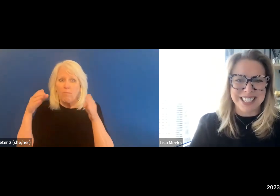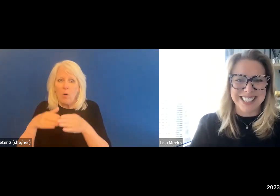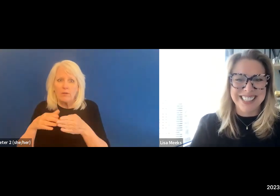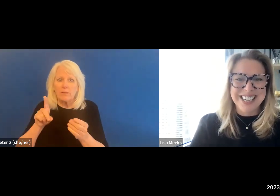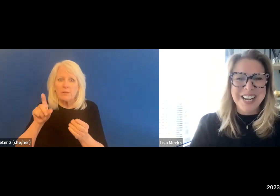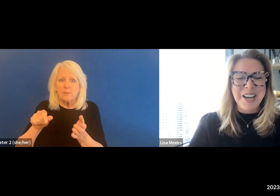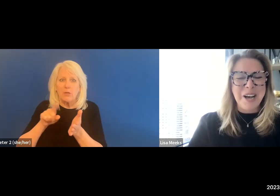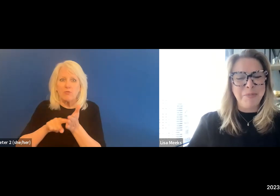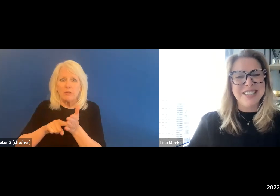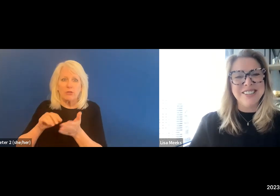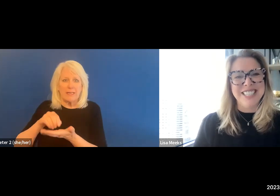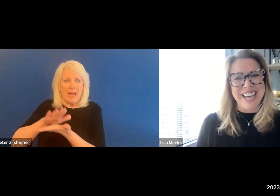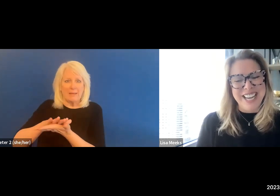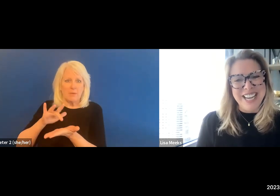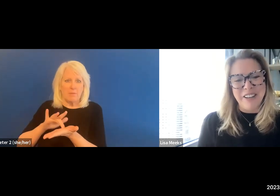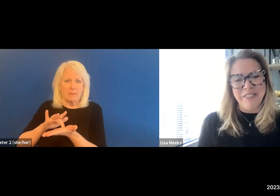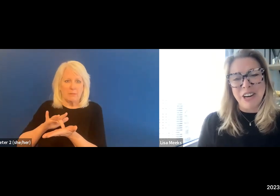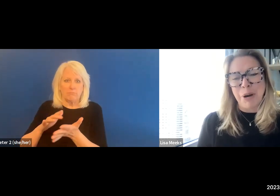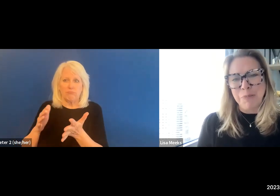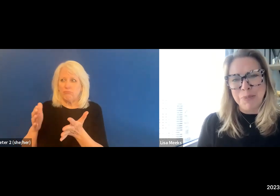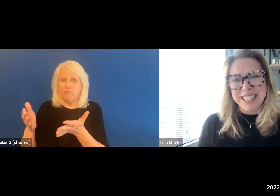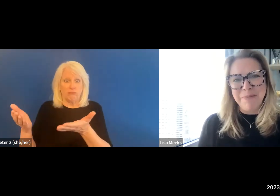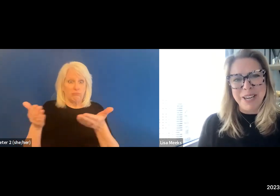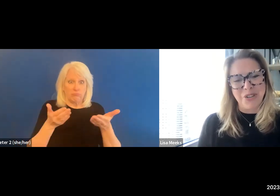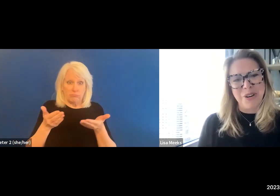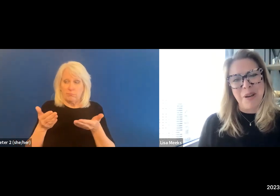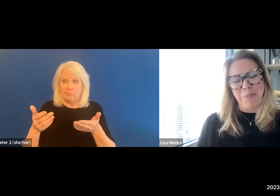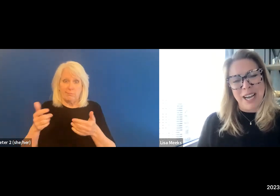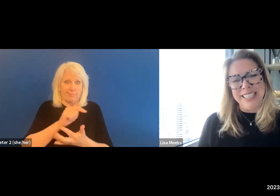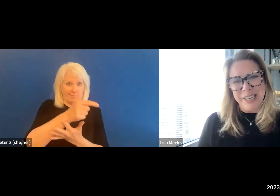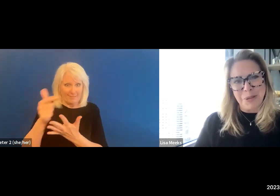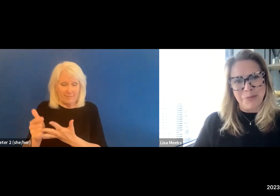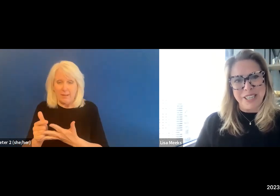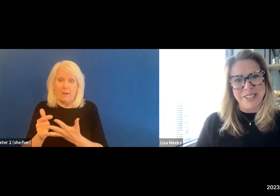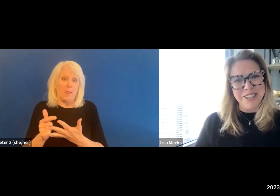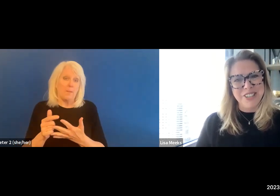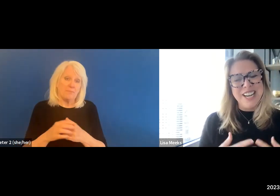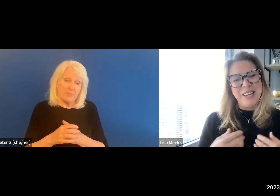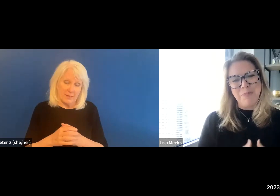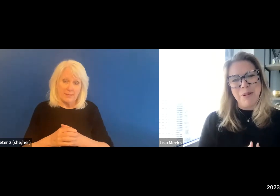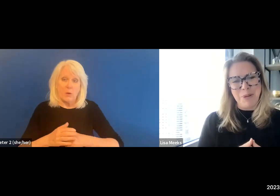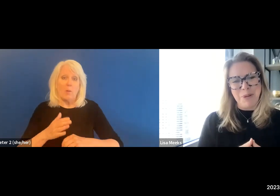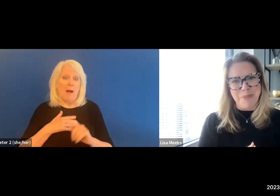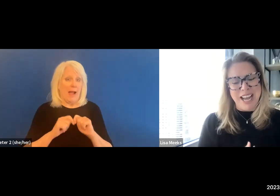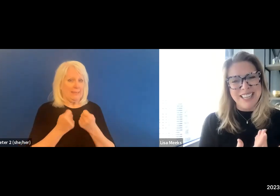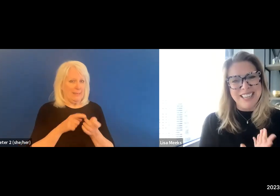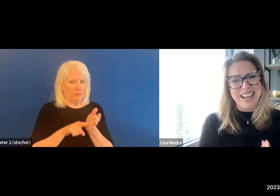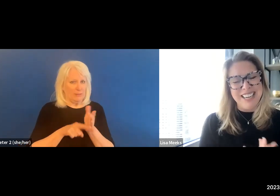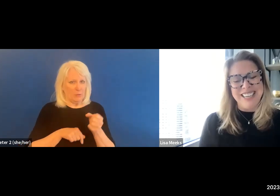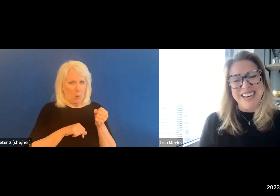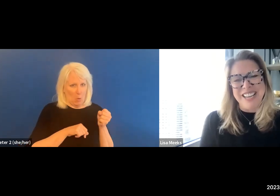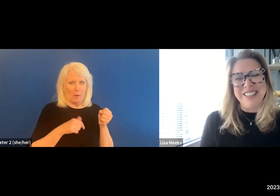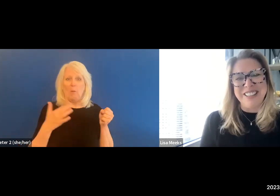academic medicine. Up until today, I very purposely made sure that my team's research has been pulled back